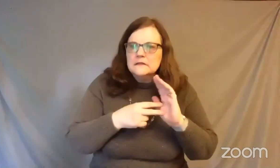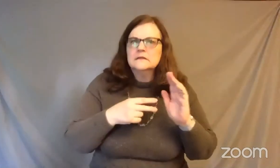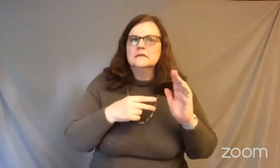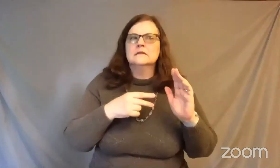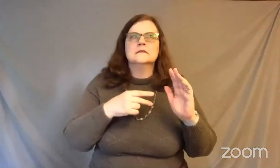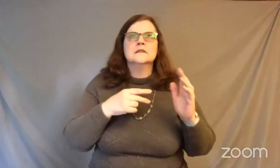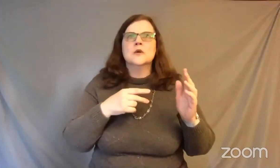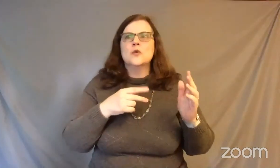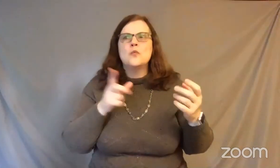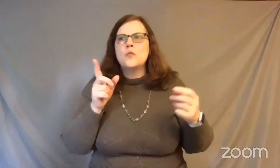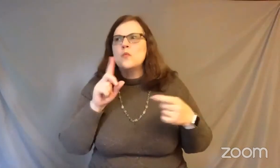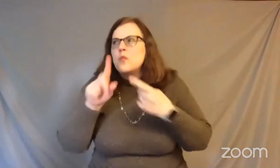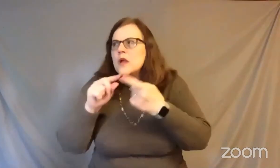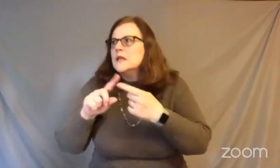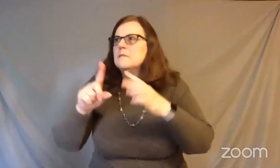When does pointing occur? What does it mean?